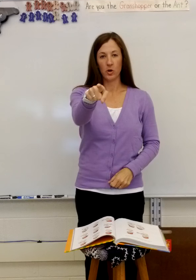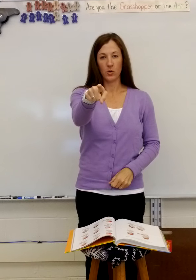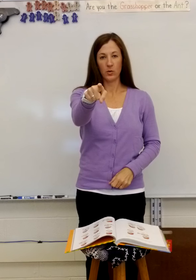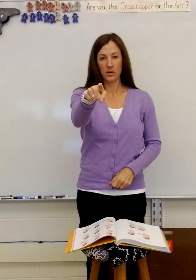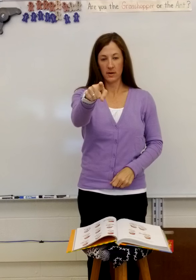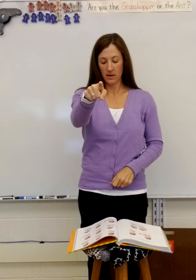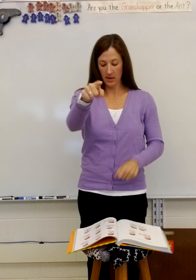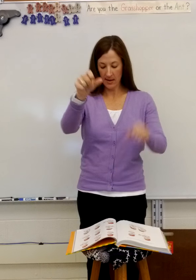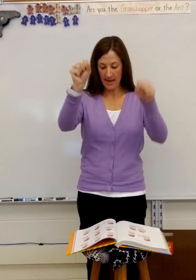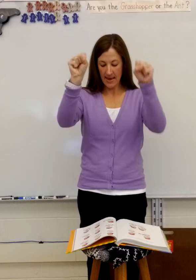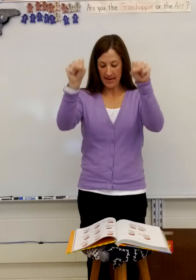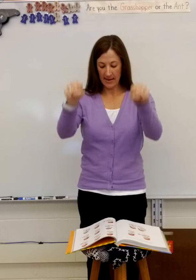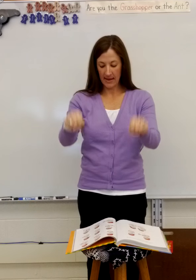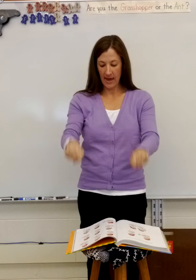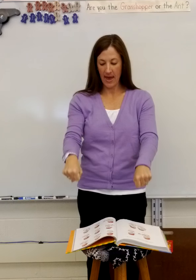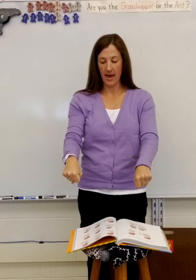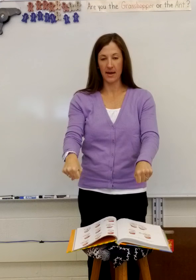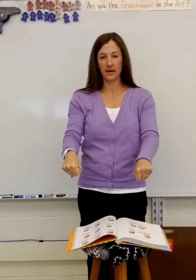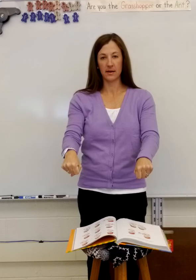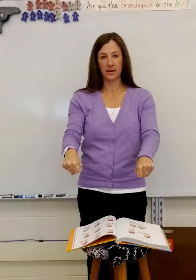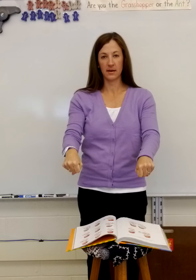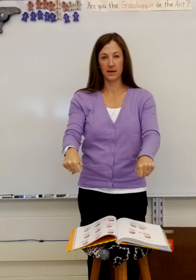You can